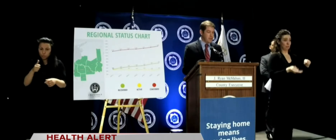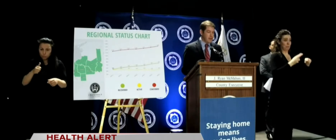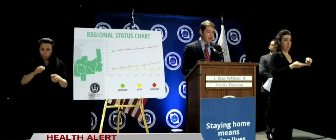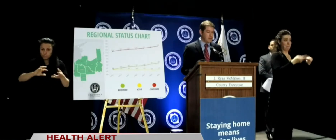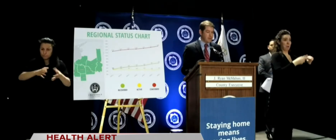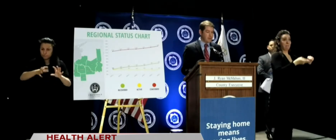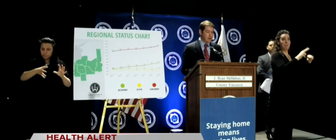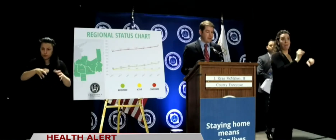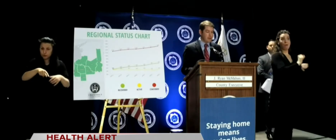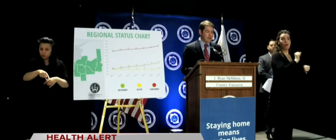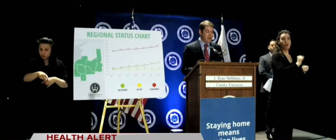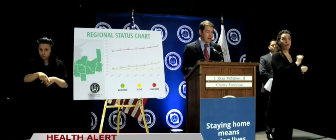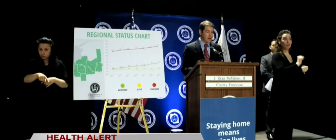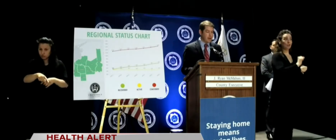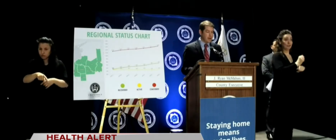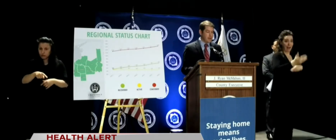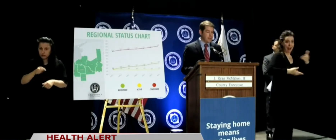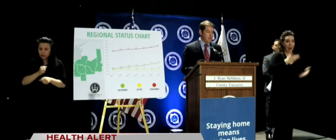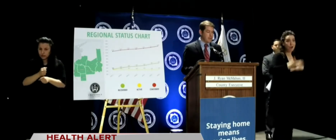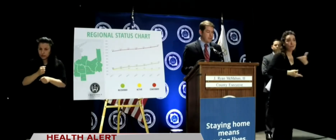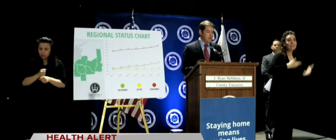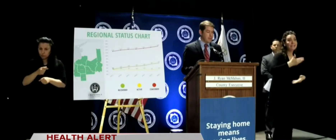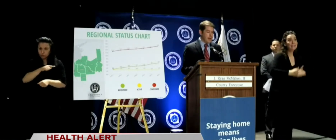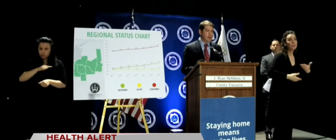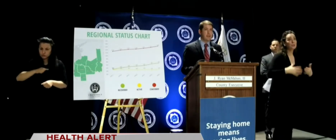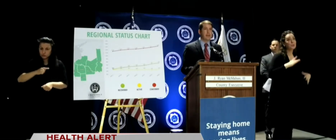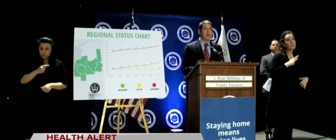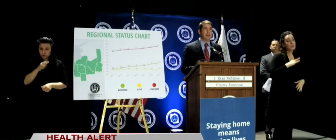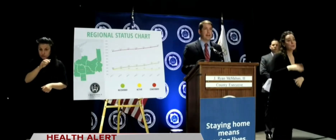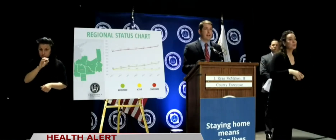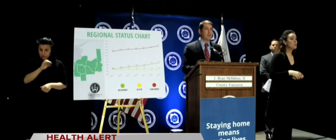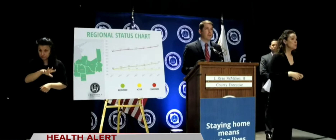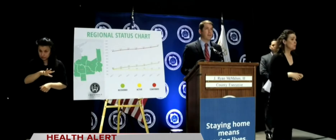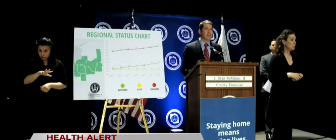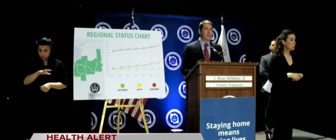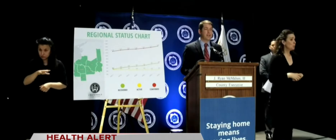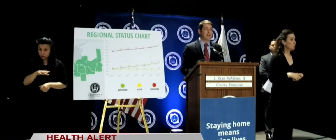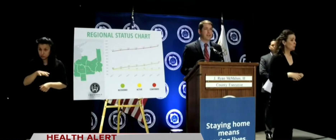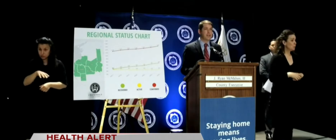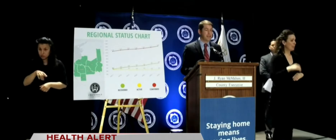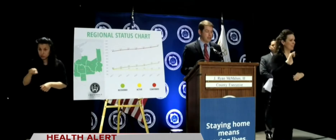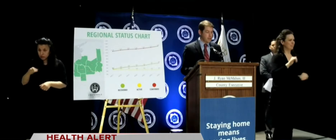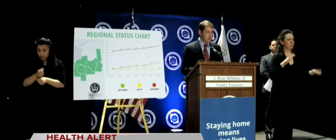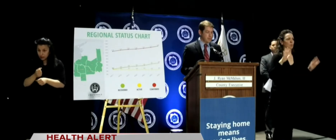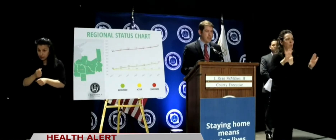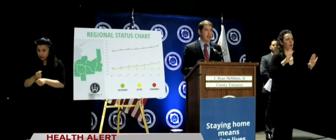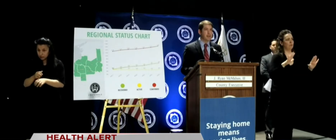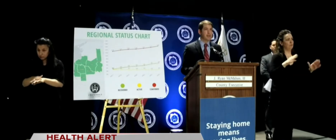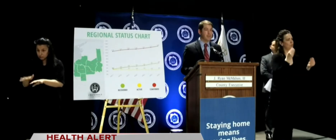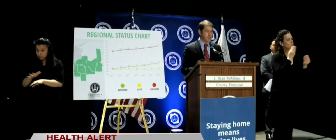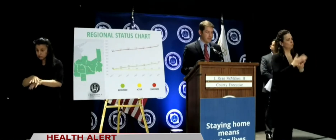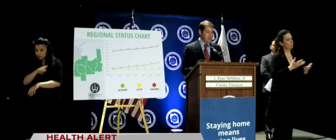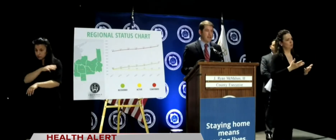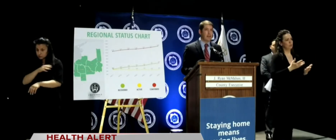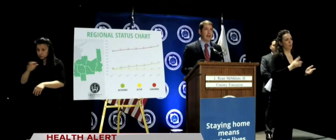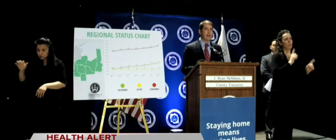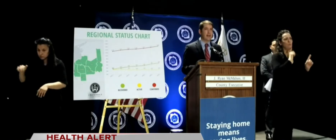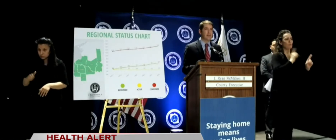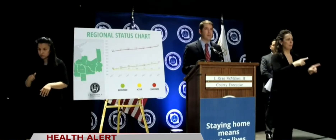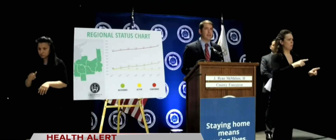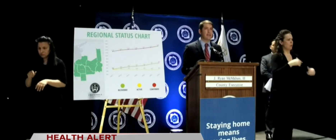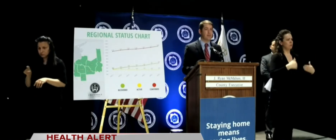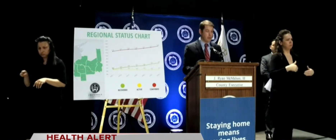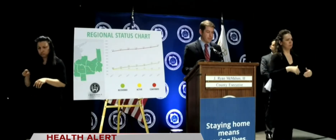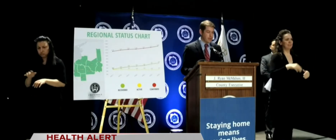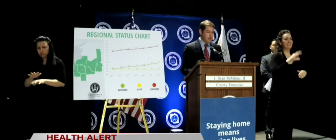10% of respondents overall are looking to hire to meet new demand. Again, that full report's on Center State CEO's website. I encourage people to take a look at it. That